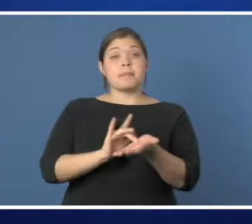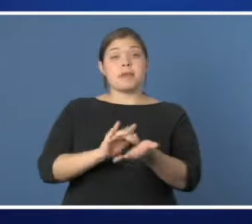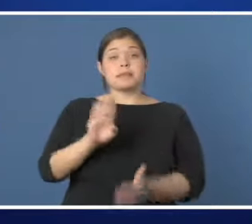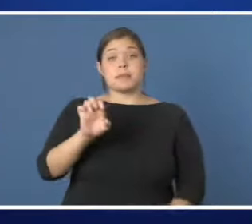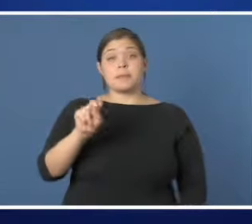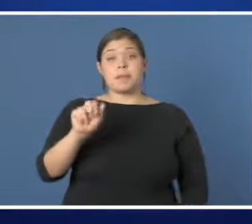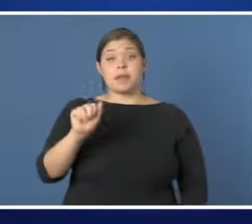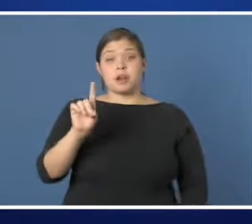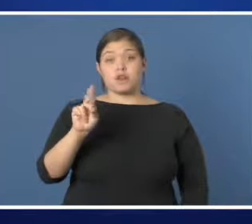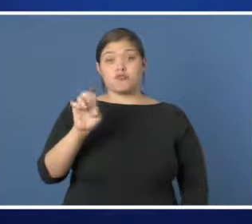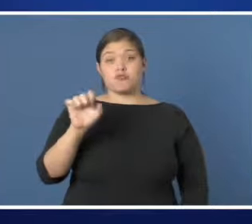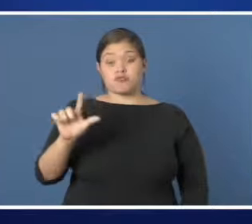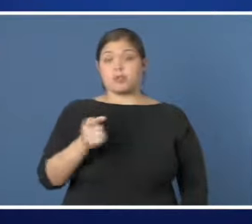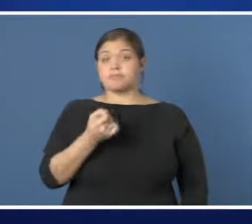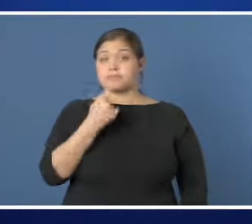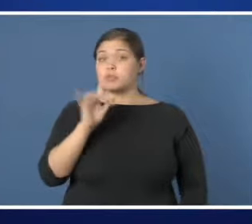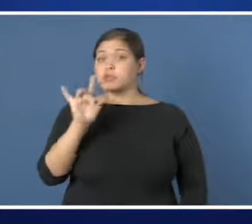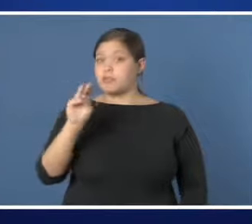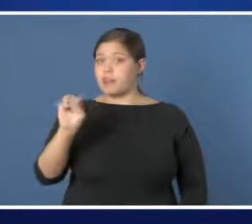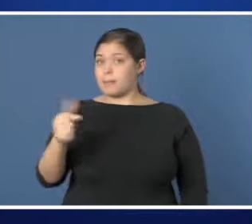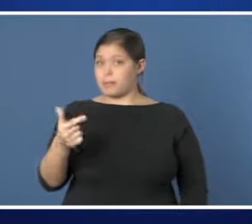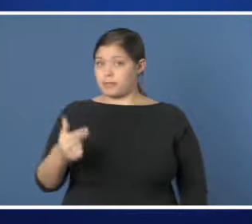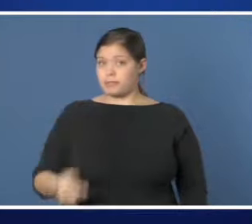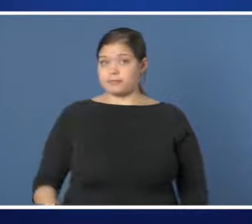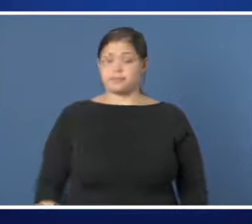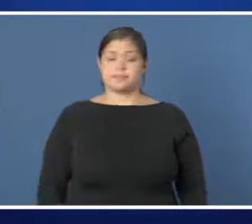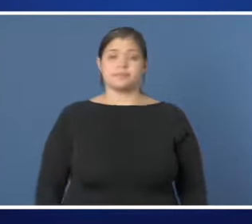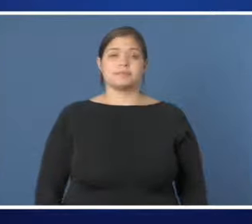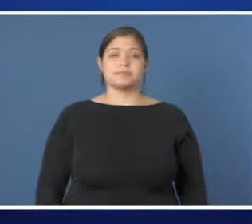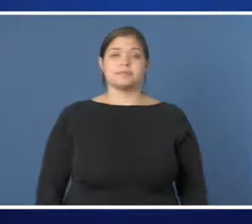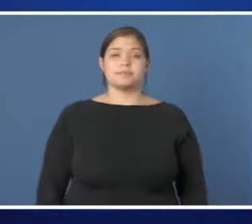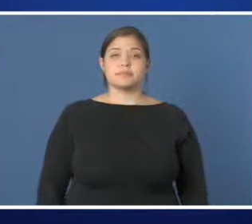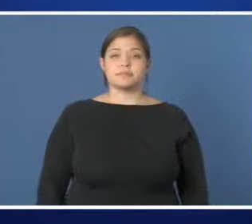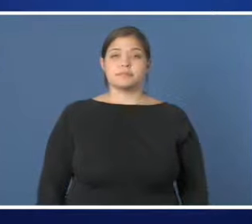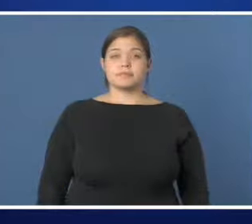Take 25 milligrams Benadryl by mouth.